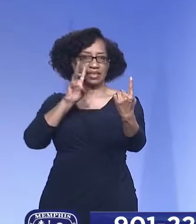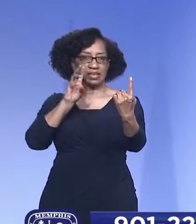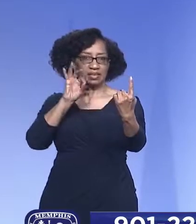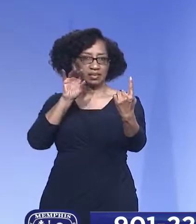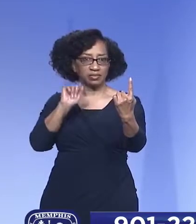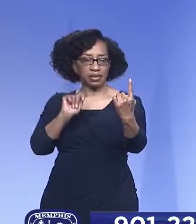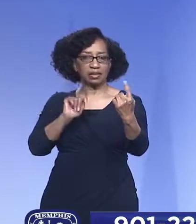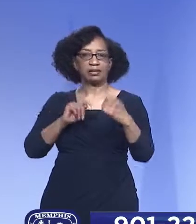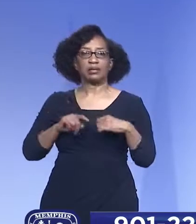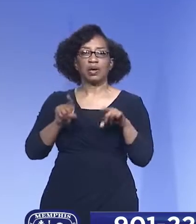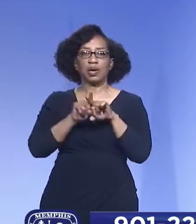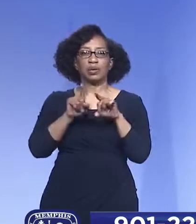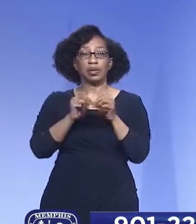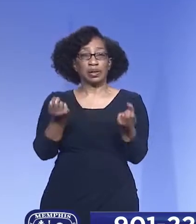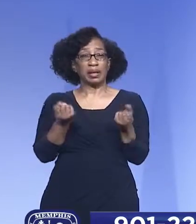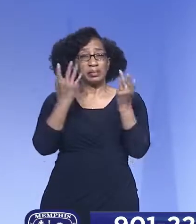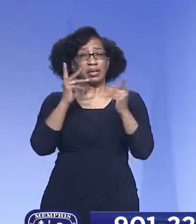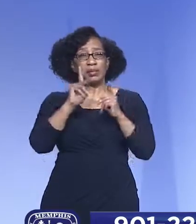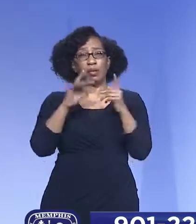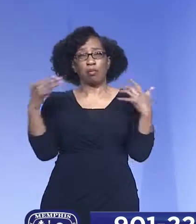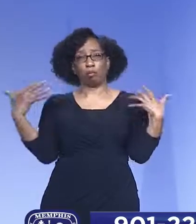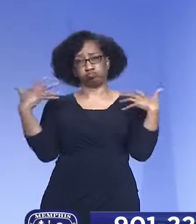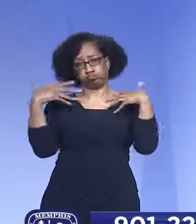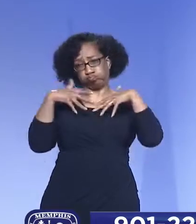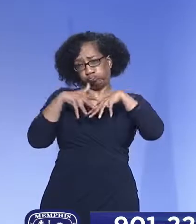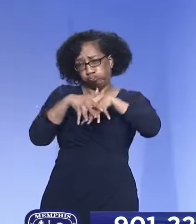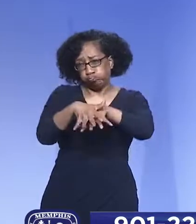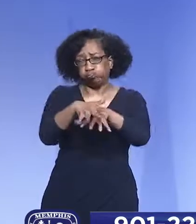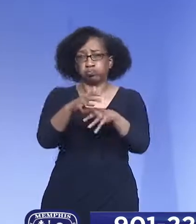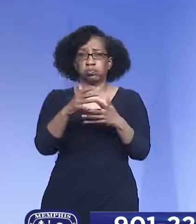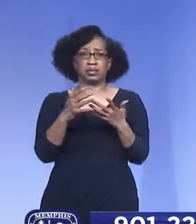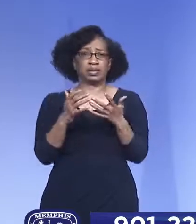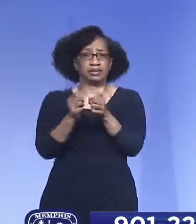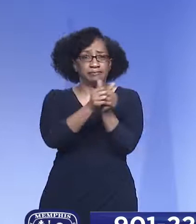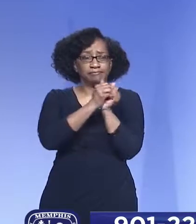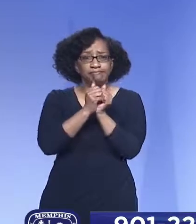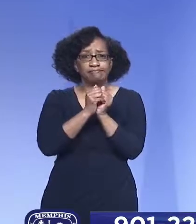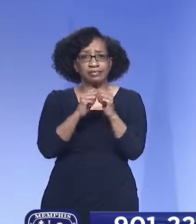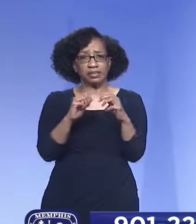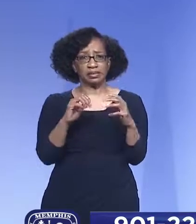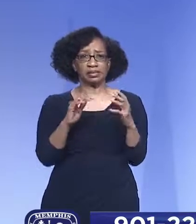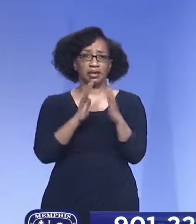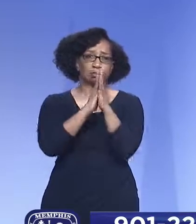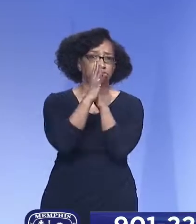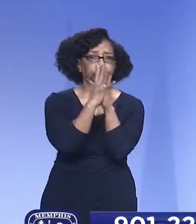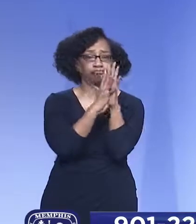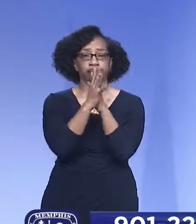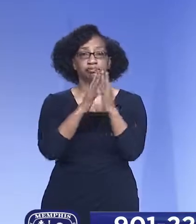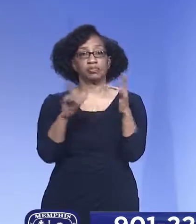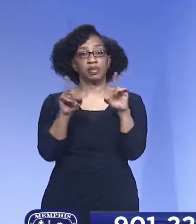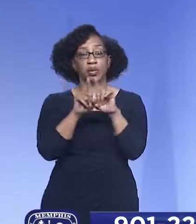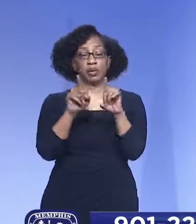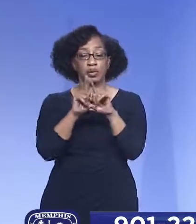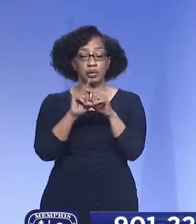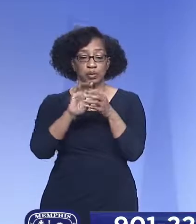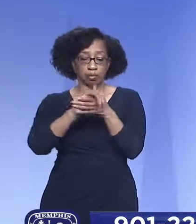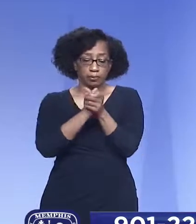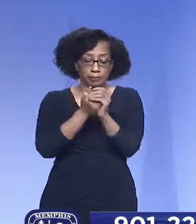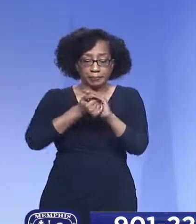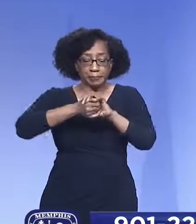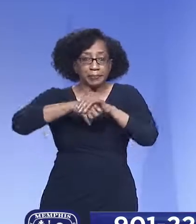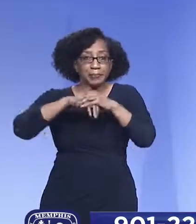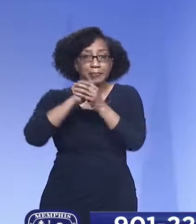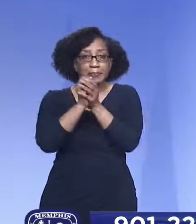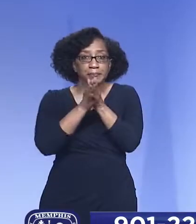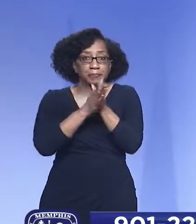crowded facilities, especially indoor with poor ventilation, washing your hands, sanitizing your hands, cleaning and